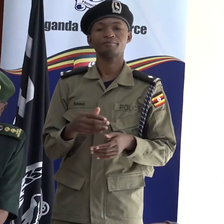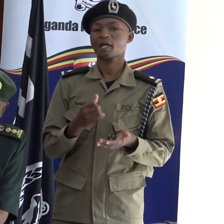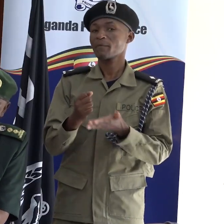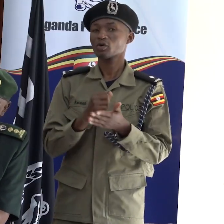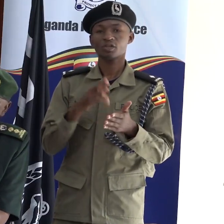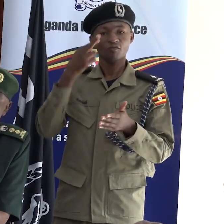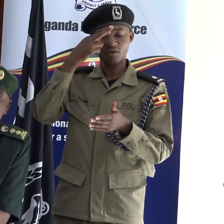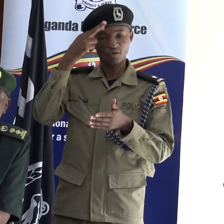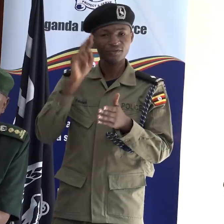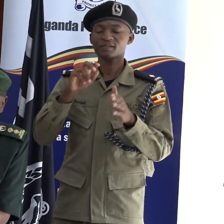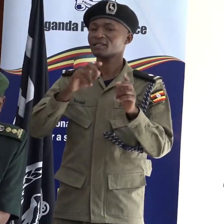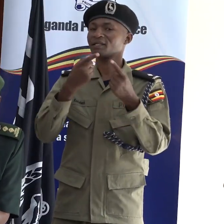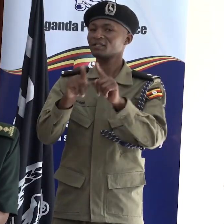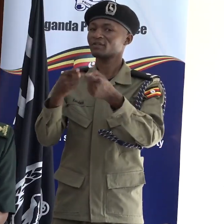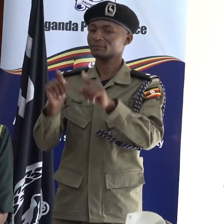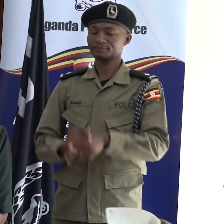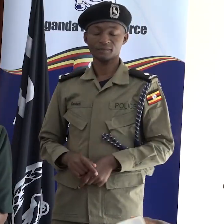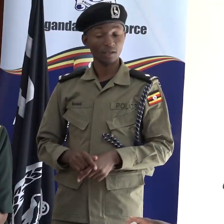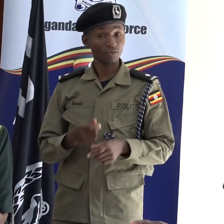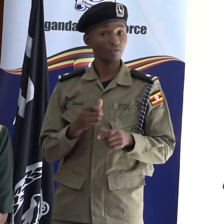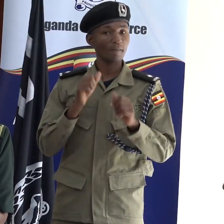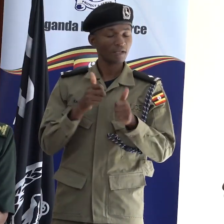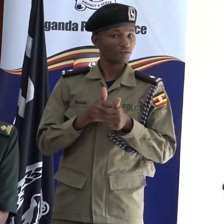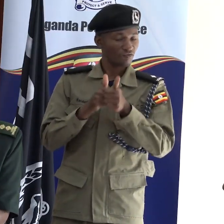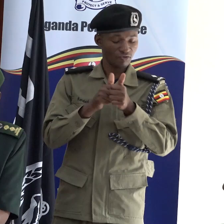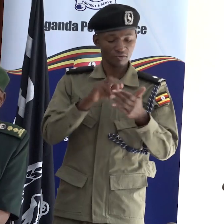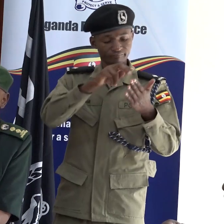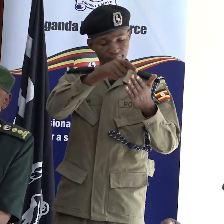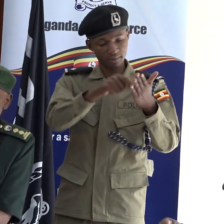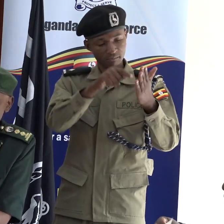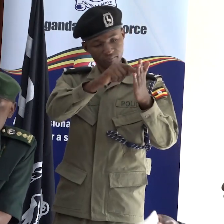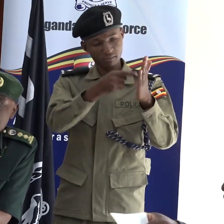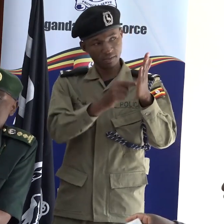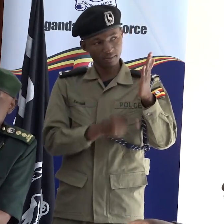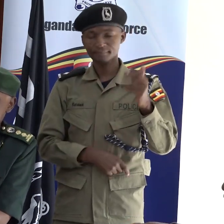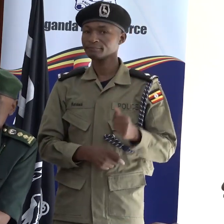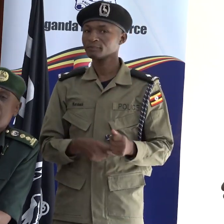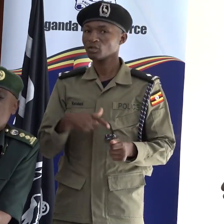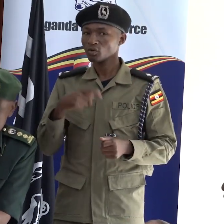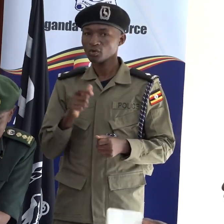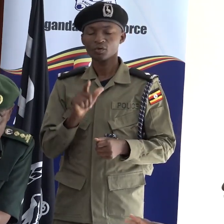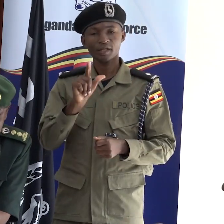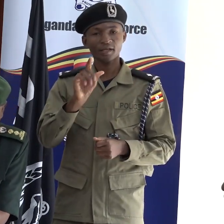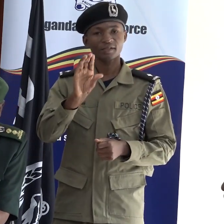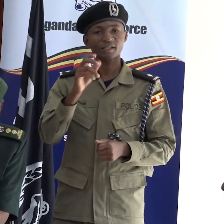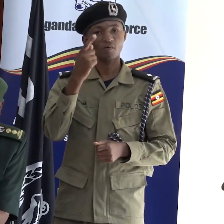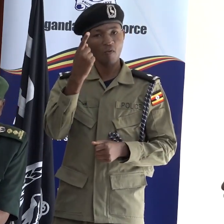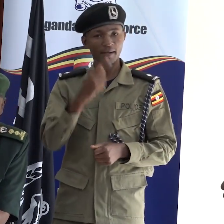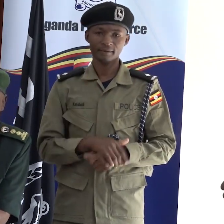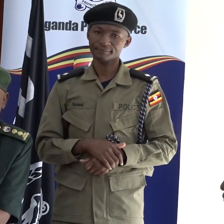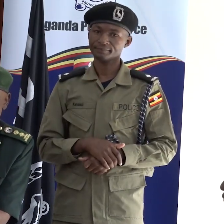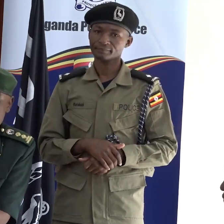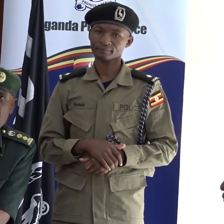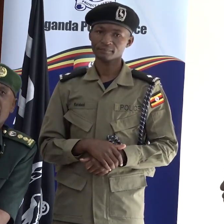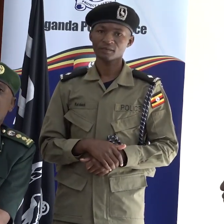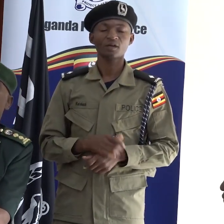do. Go to LC1. From the village where your parents were born,